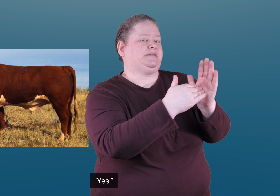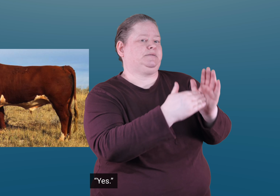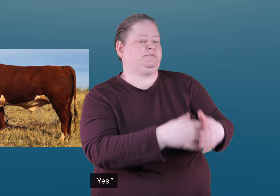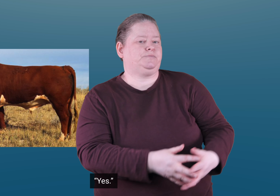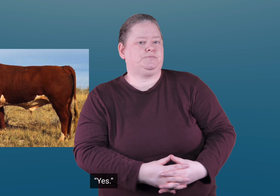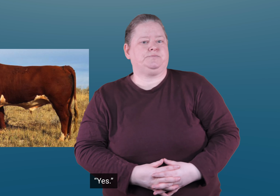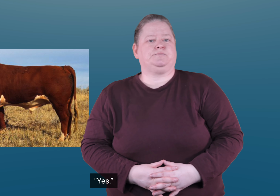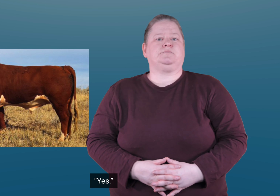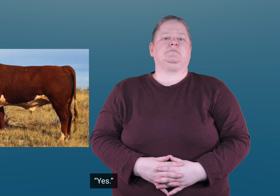Yes.